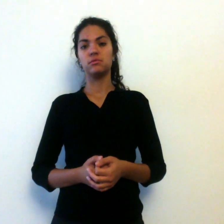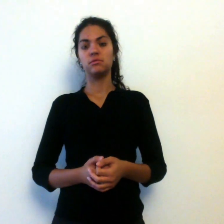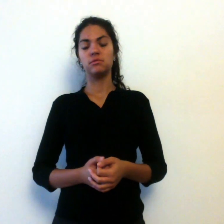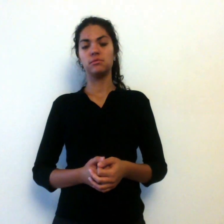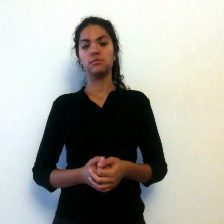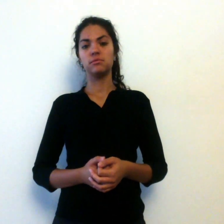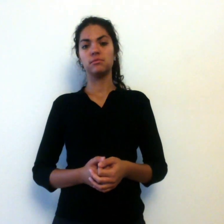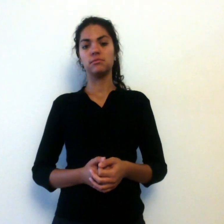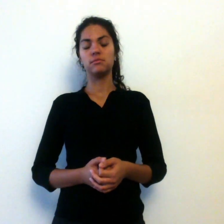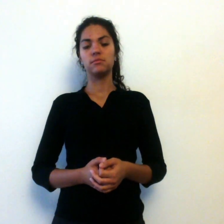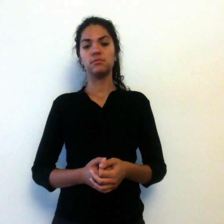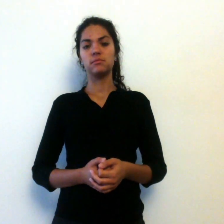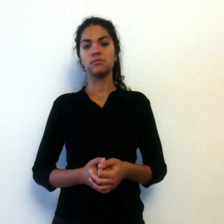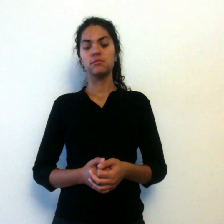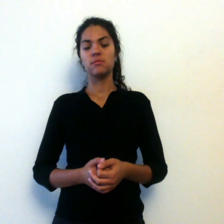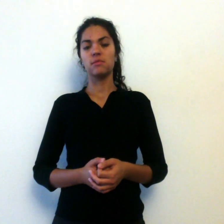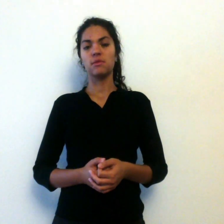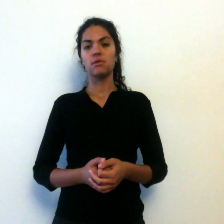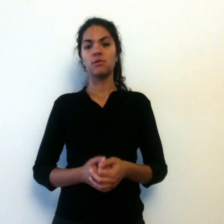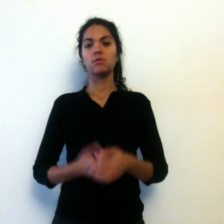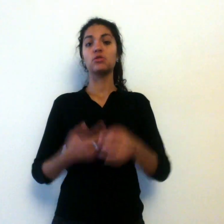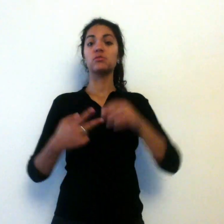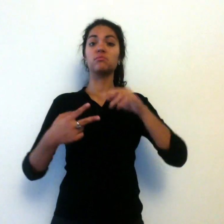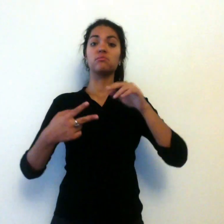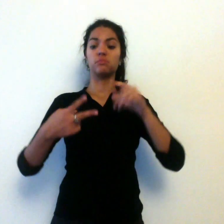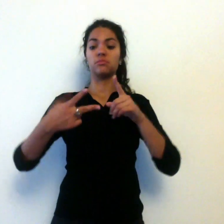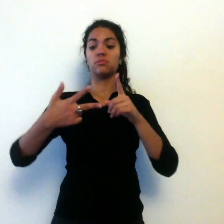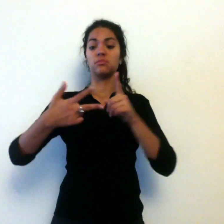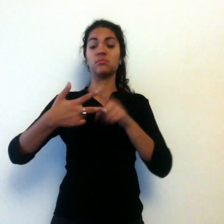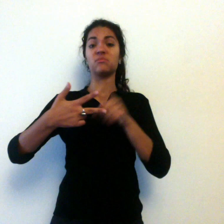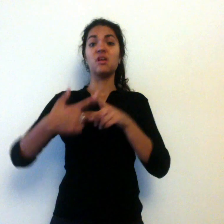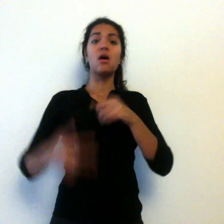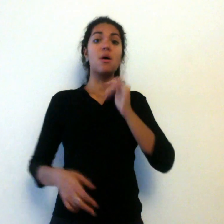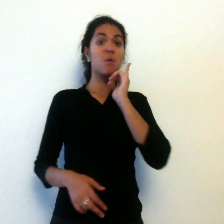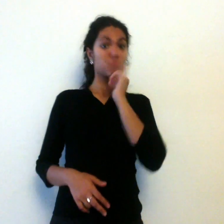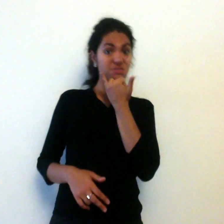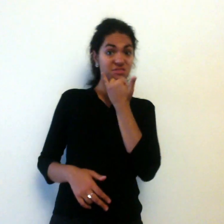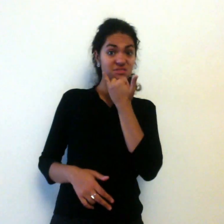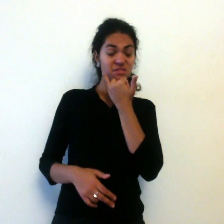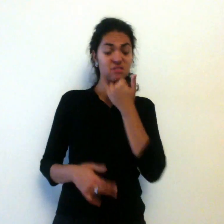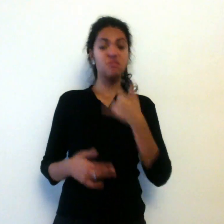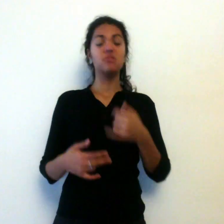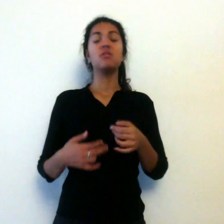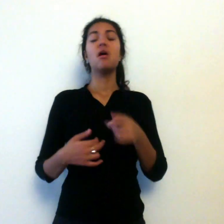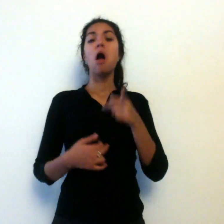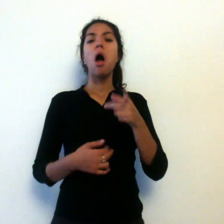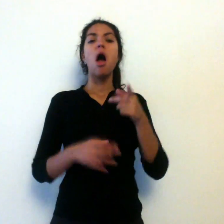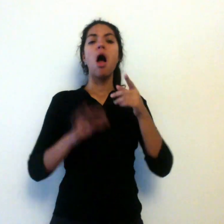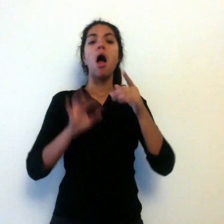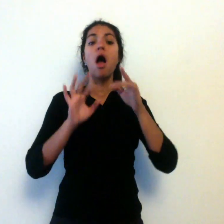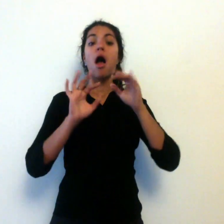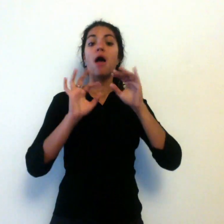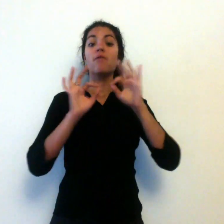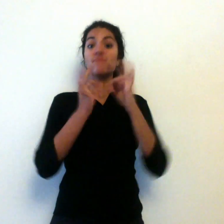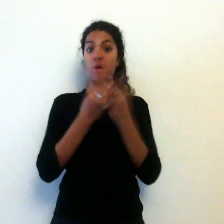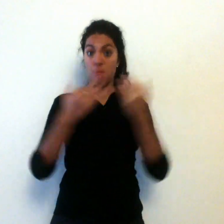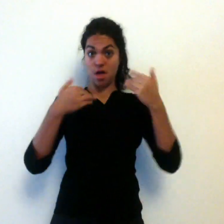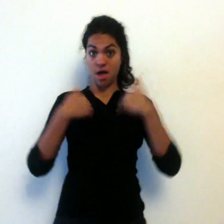have deduced this from at least two rather remote statements. In Genesis chapter 26 and verse 34, we